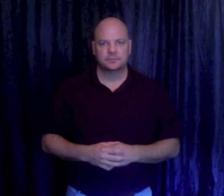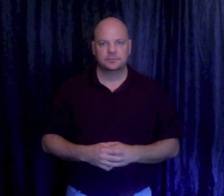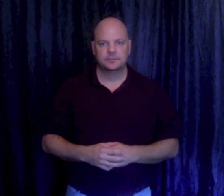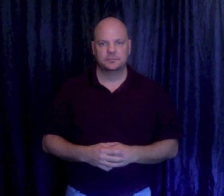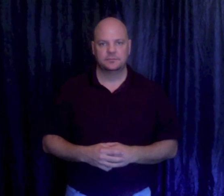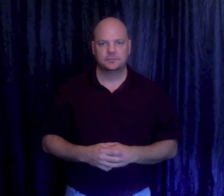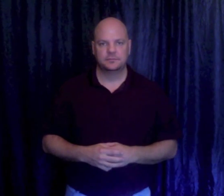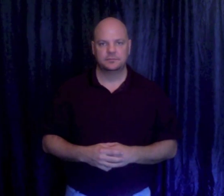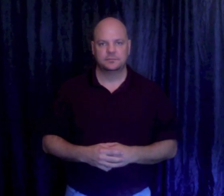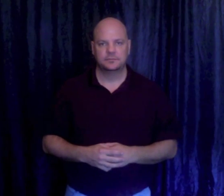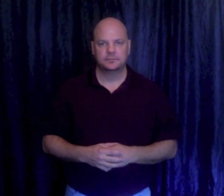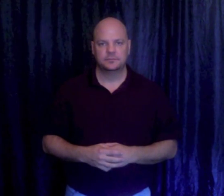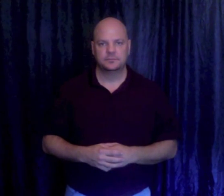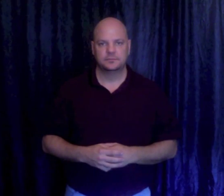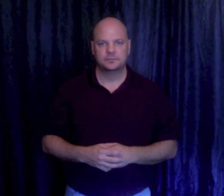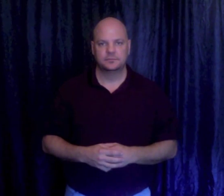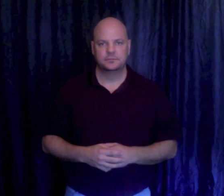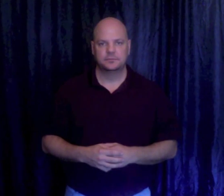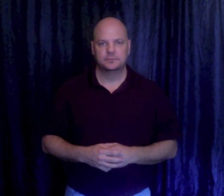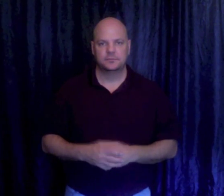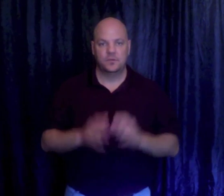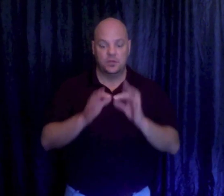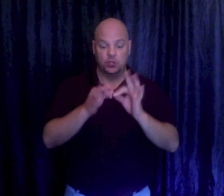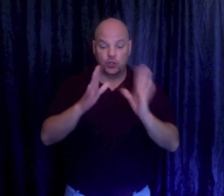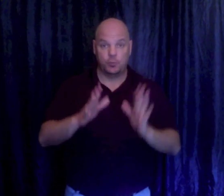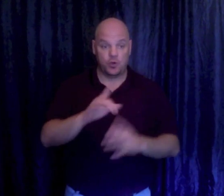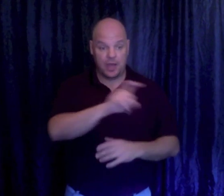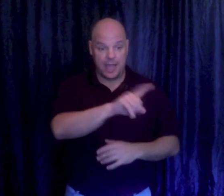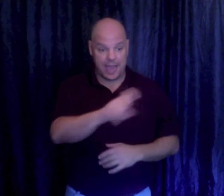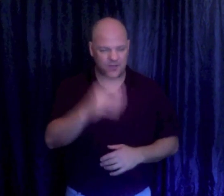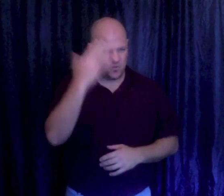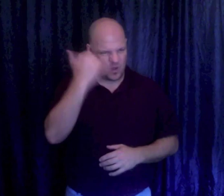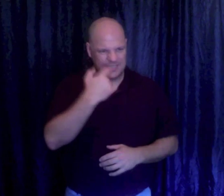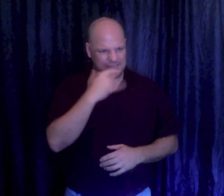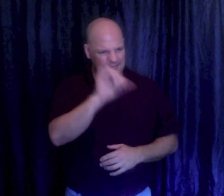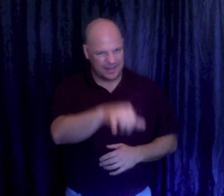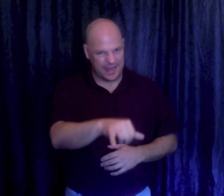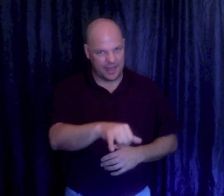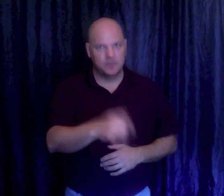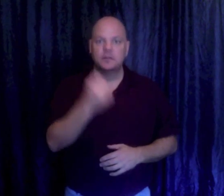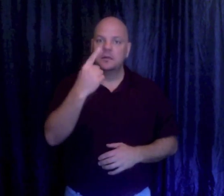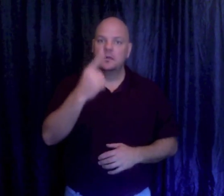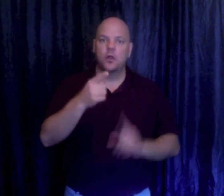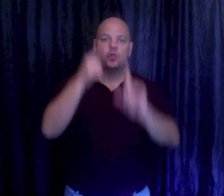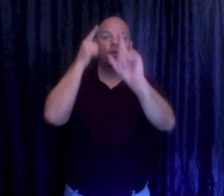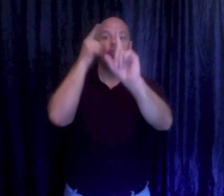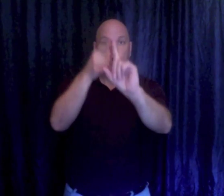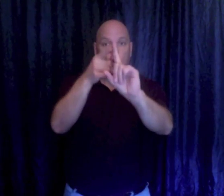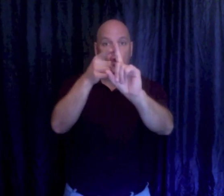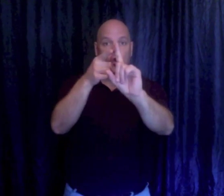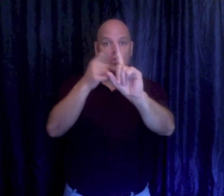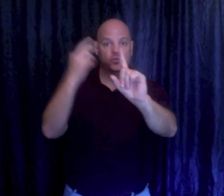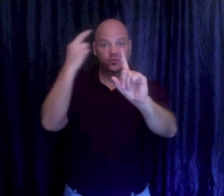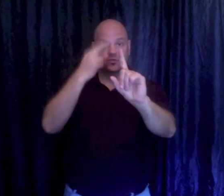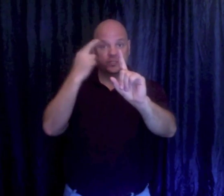And I asked the interpreter, why did they say that? And they said, the goal is to guide the classroom teacher, or in this case, the